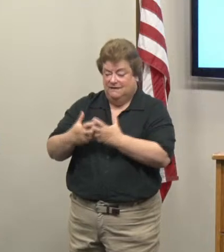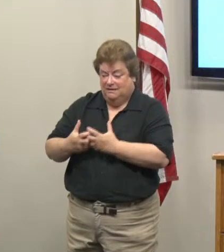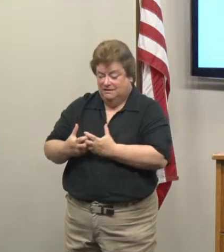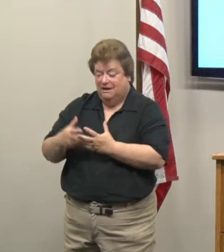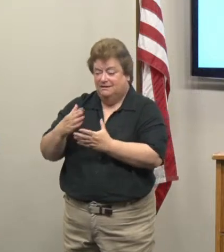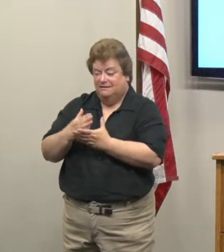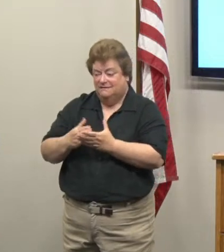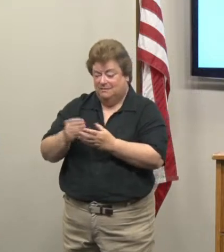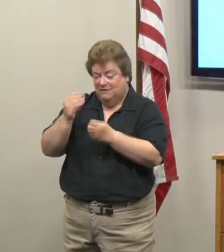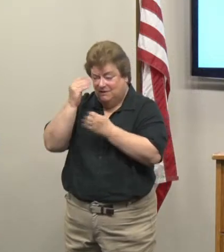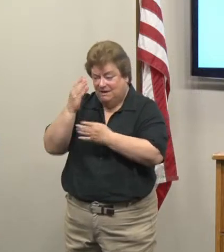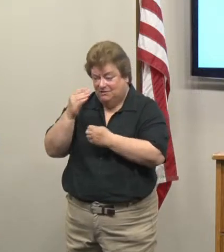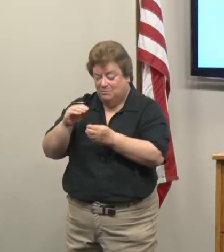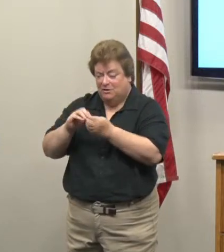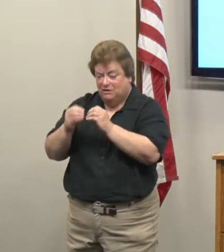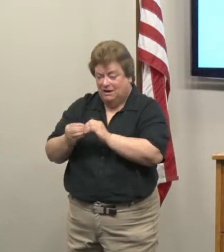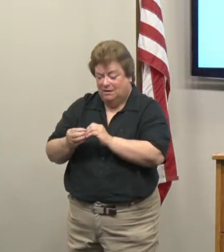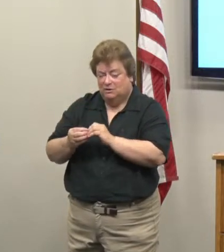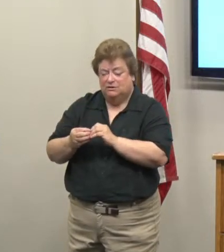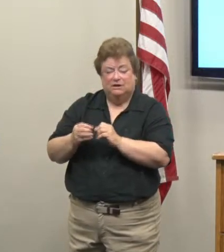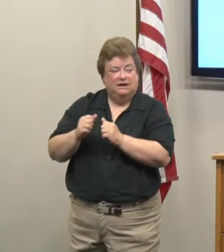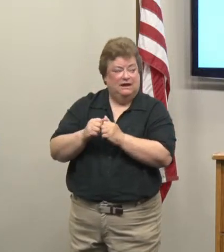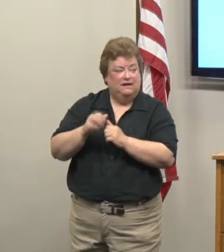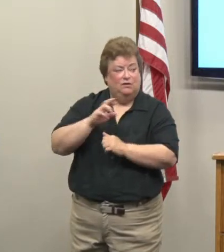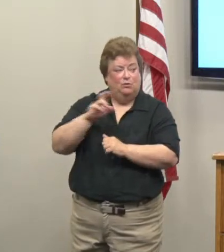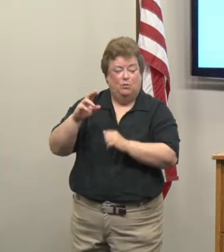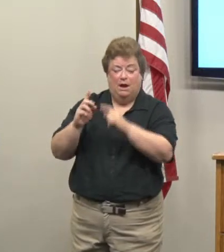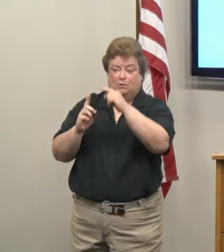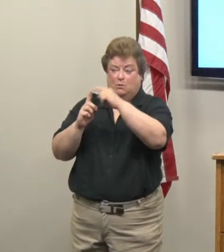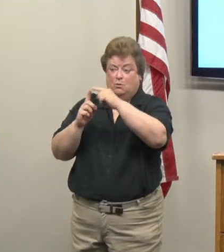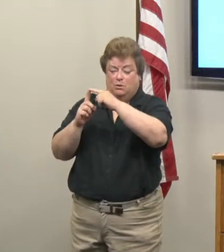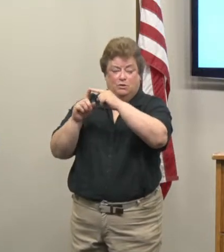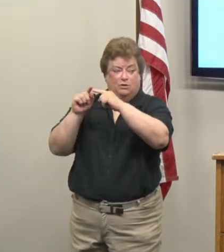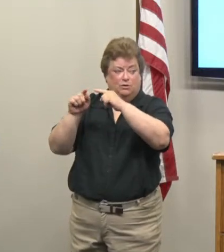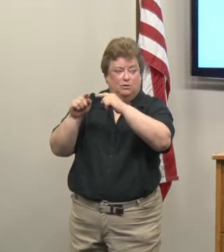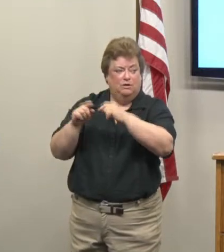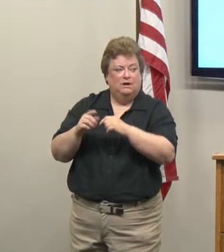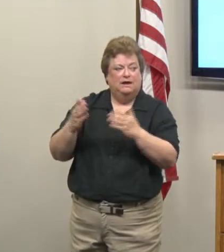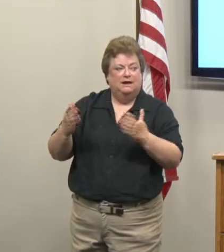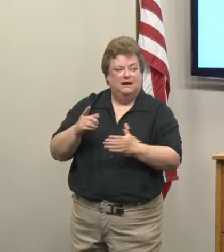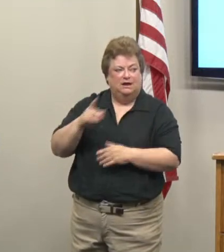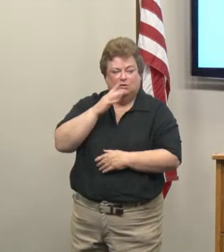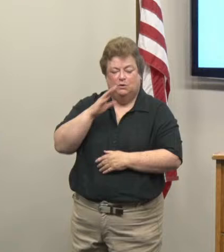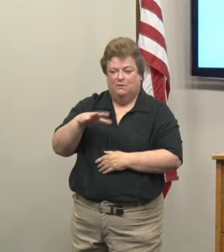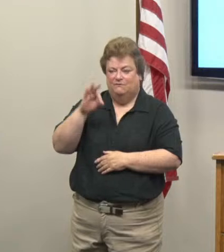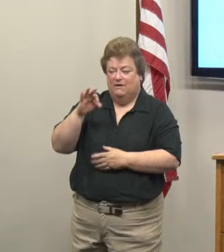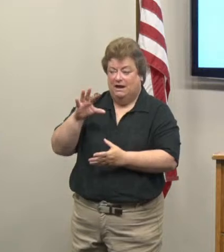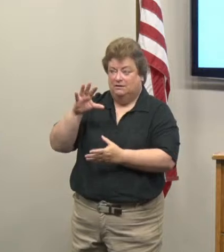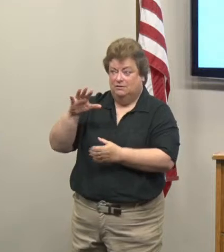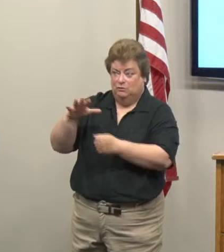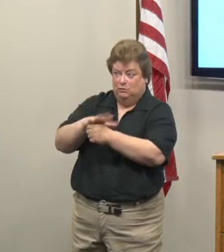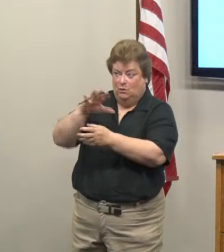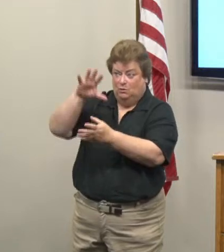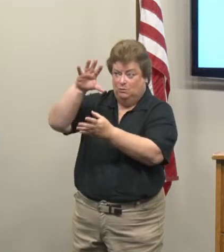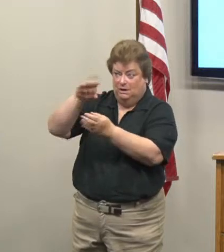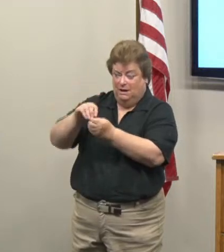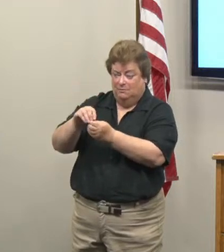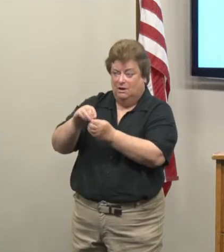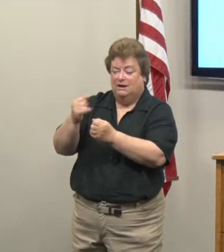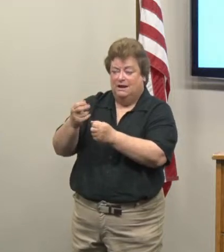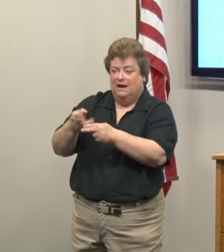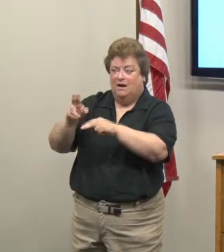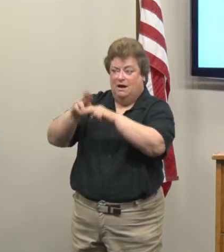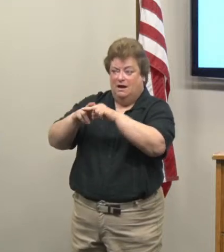information with the new case count in the upper right-hand corner. Here you will find the total case count went up